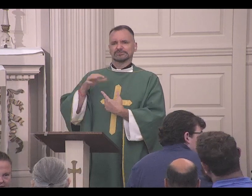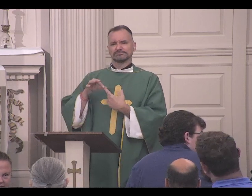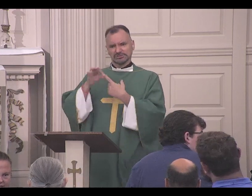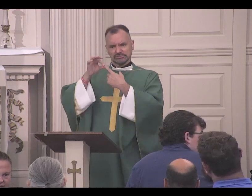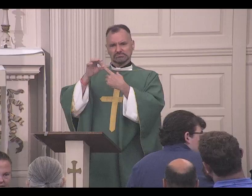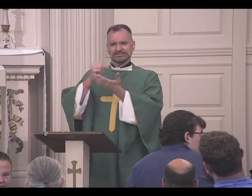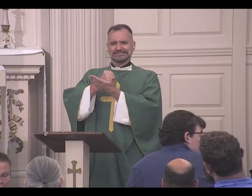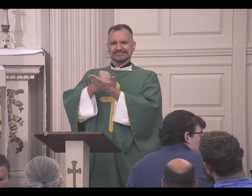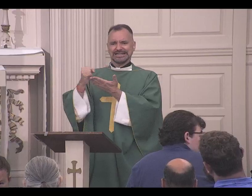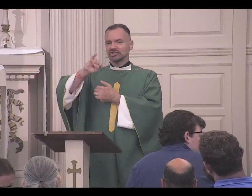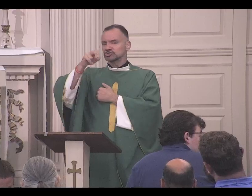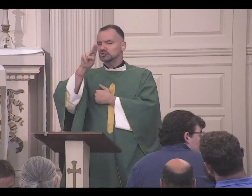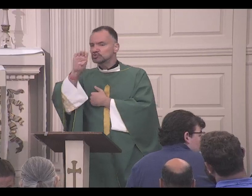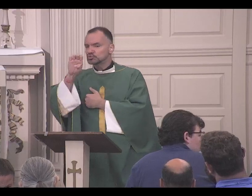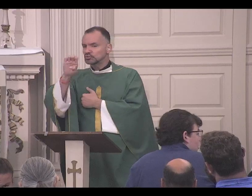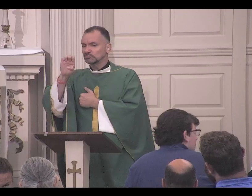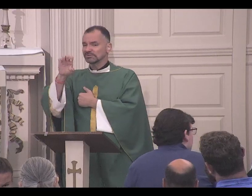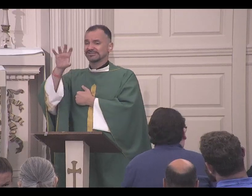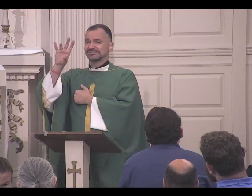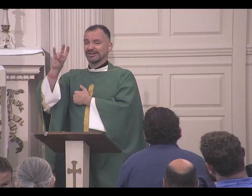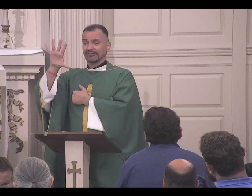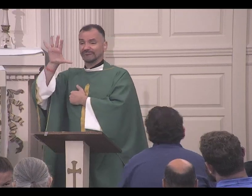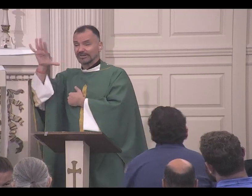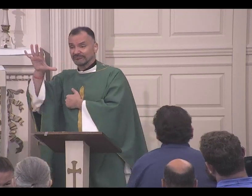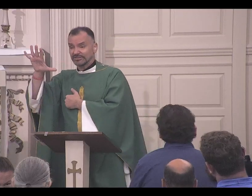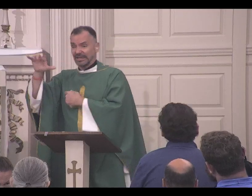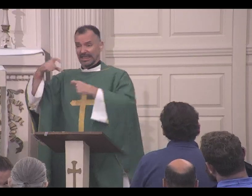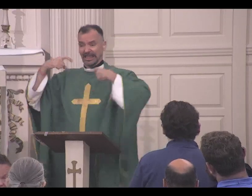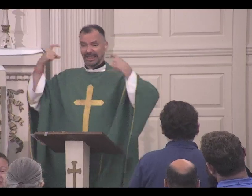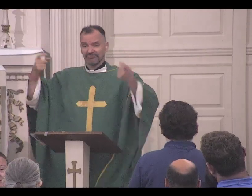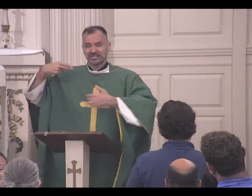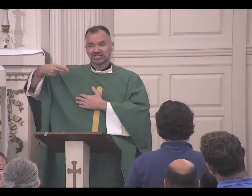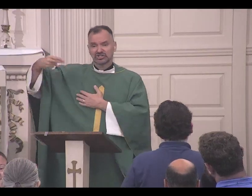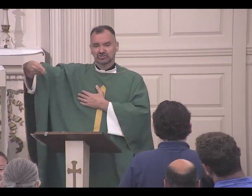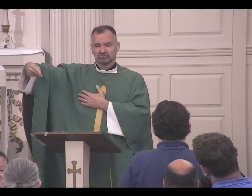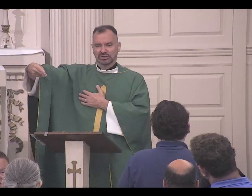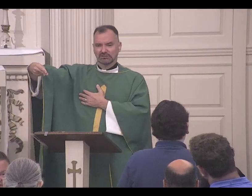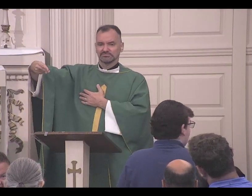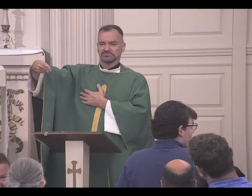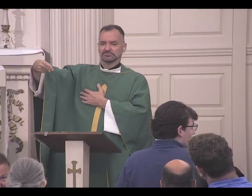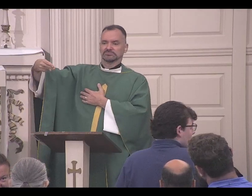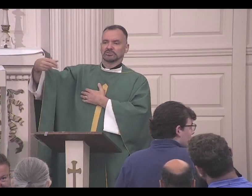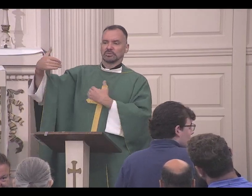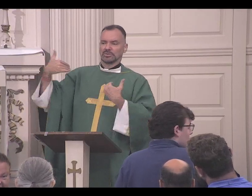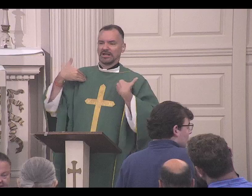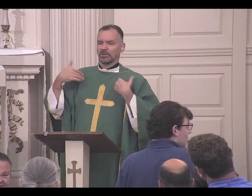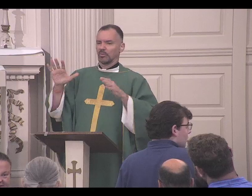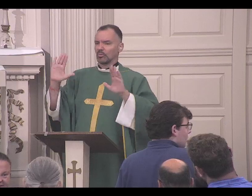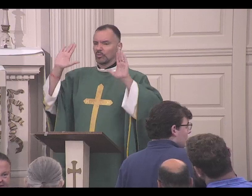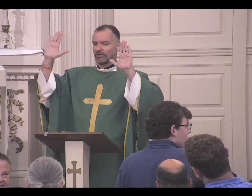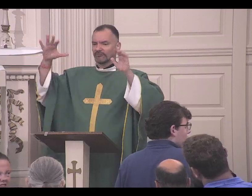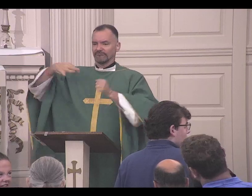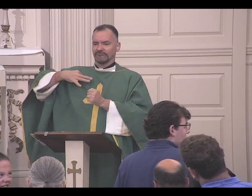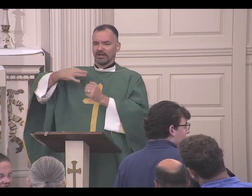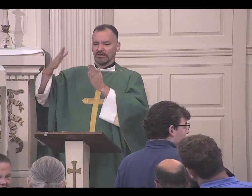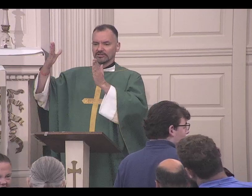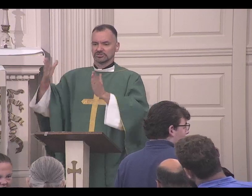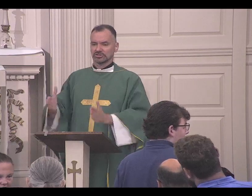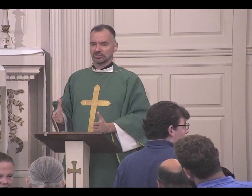The bulletin has a special St. Jude 75th anniversary history section from